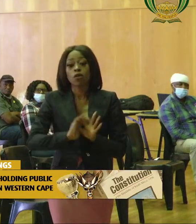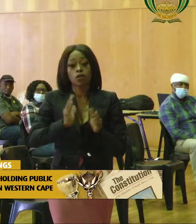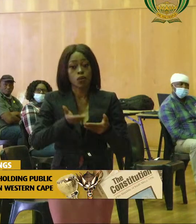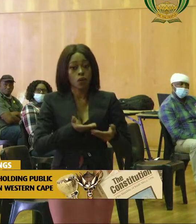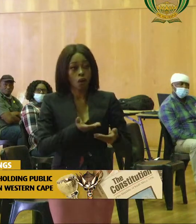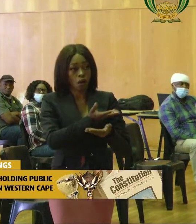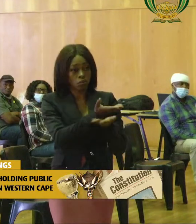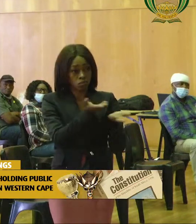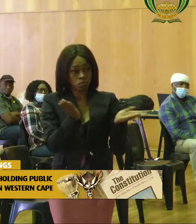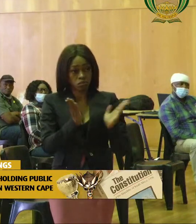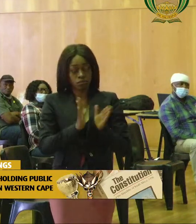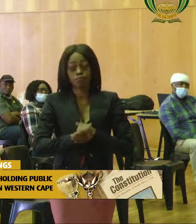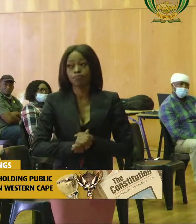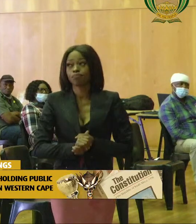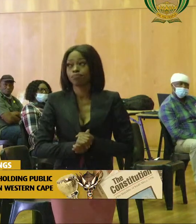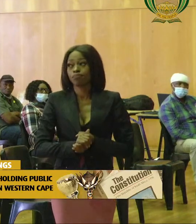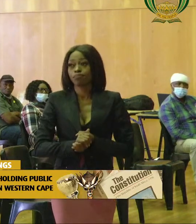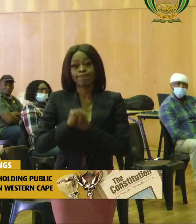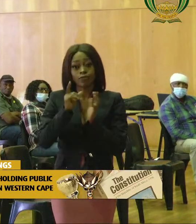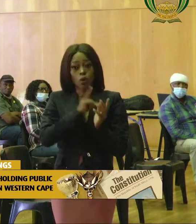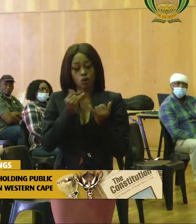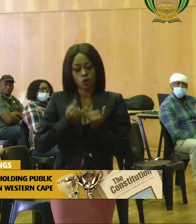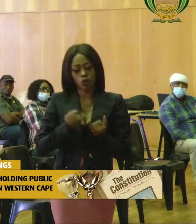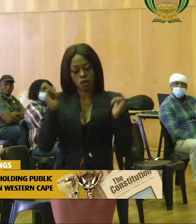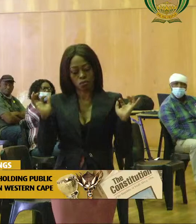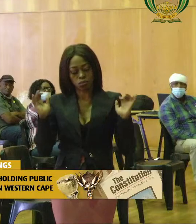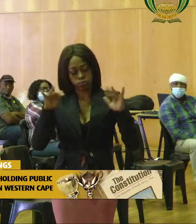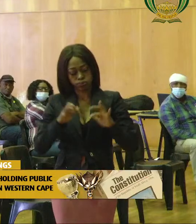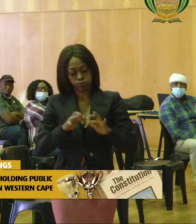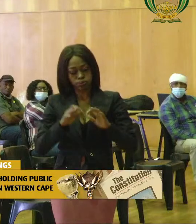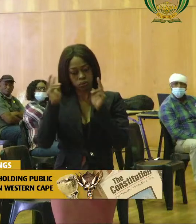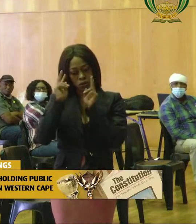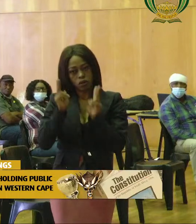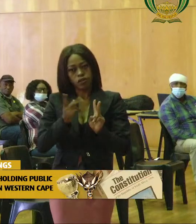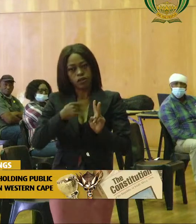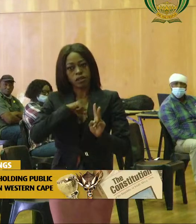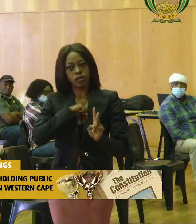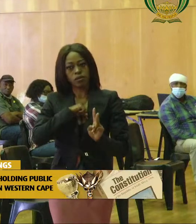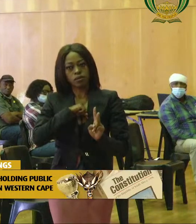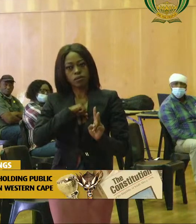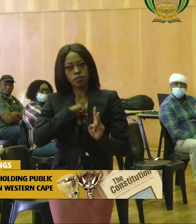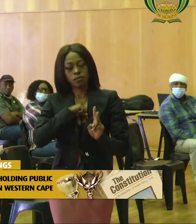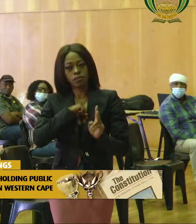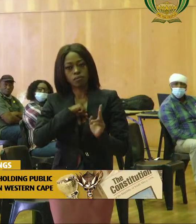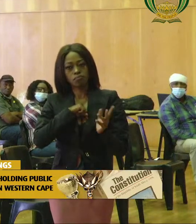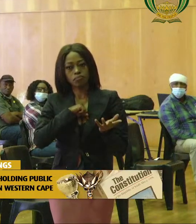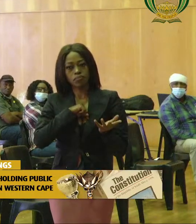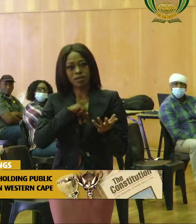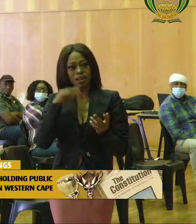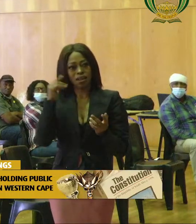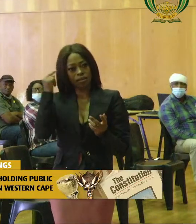welcome your visit here today, this public participation. I think this is called public participation.